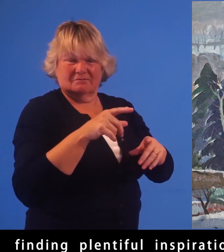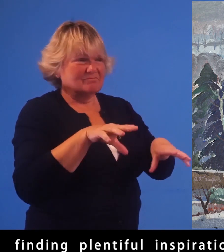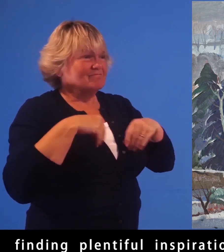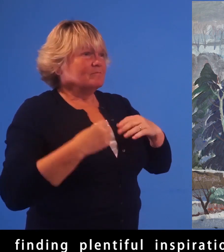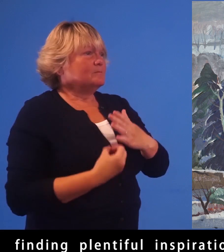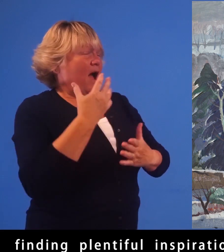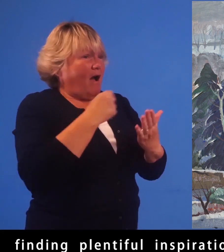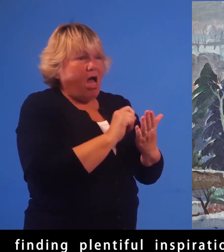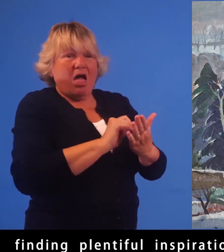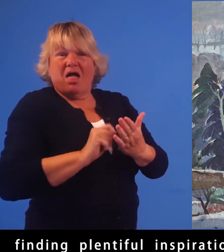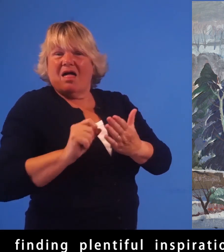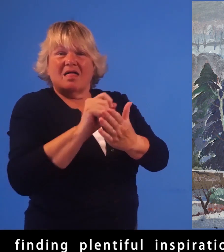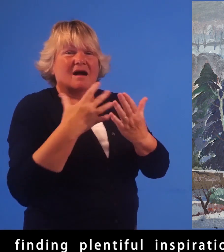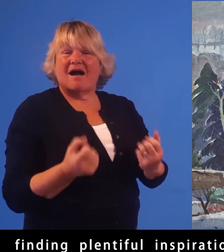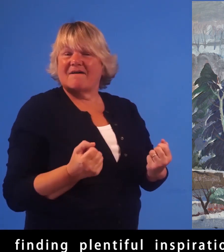paths.